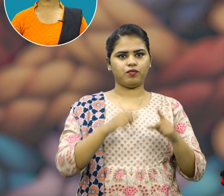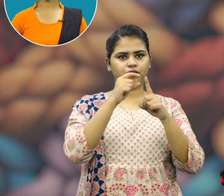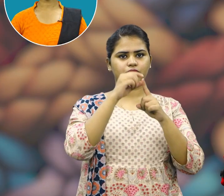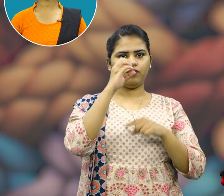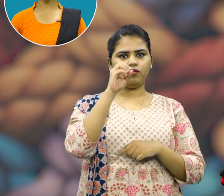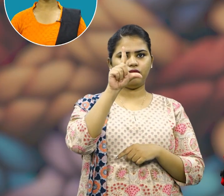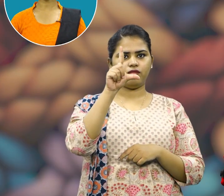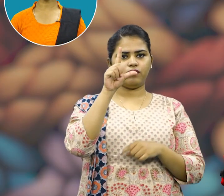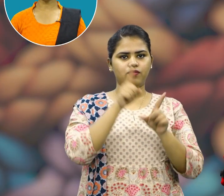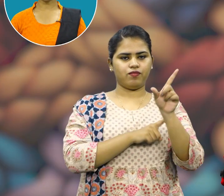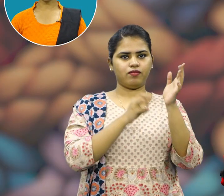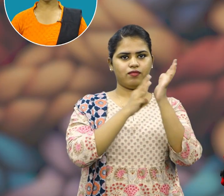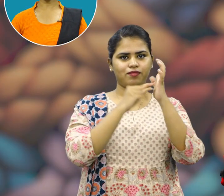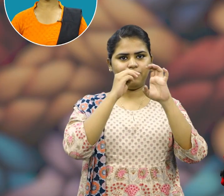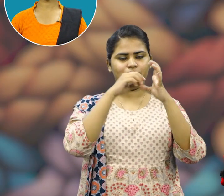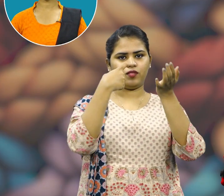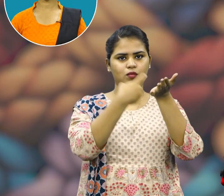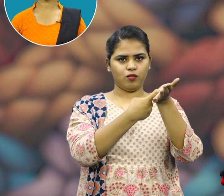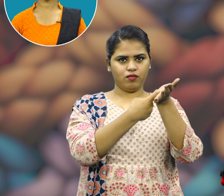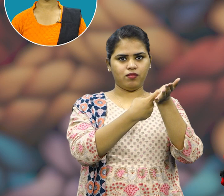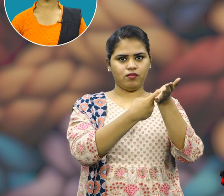Polymers are macromolecules